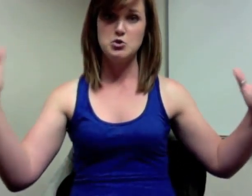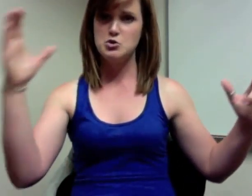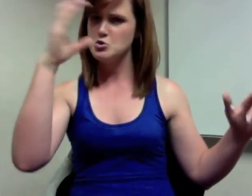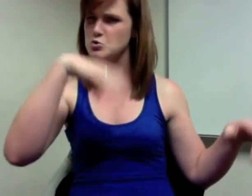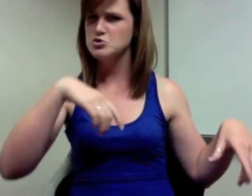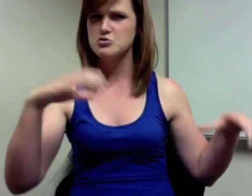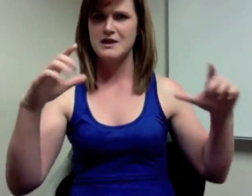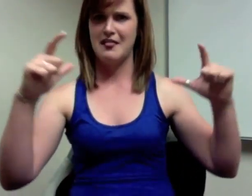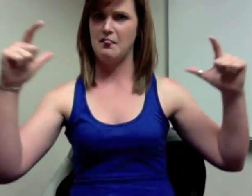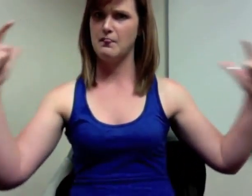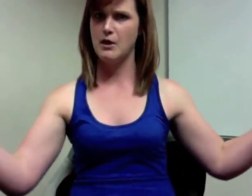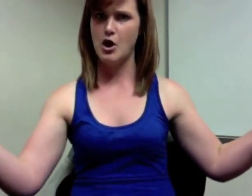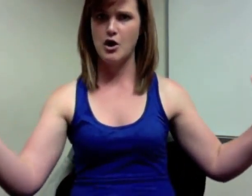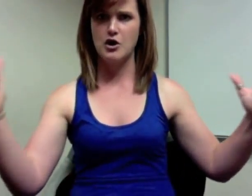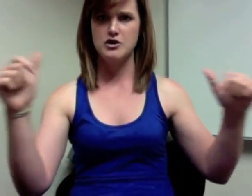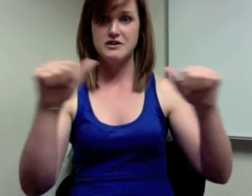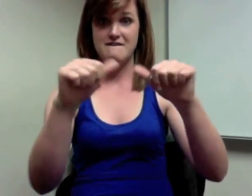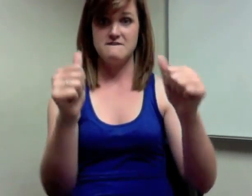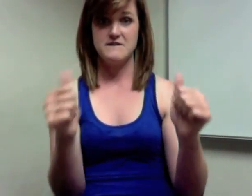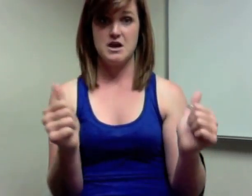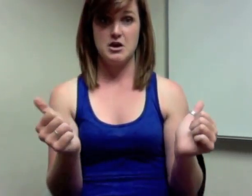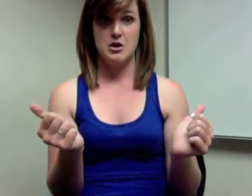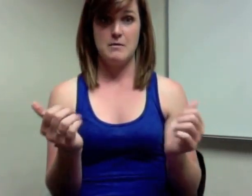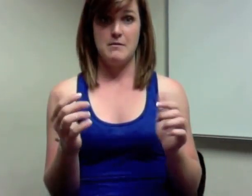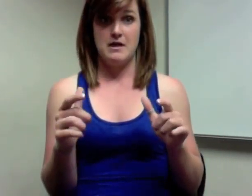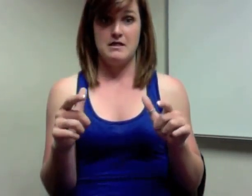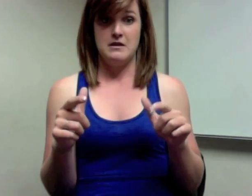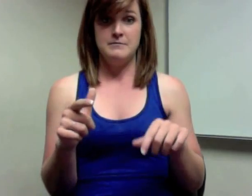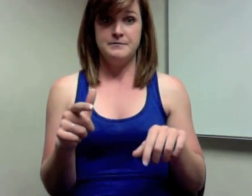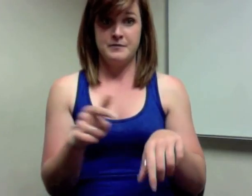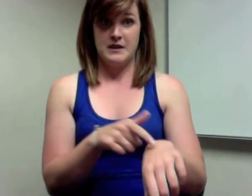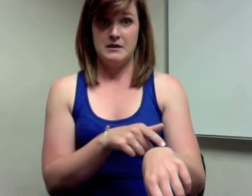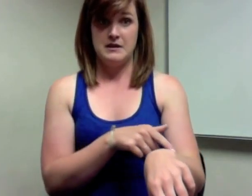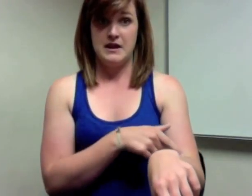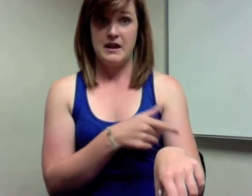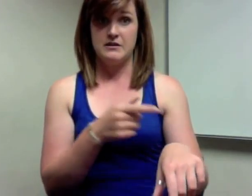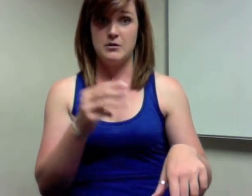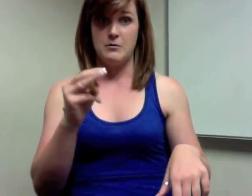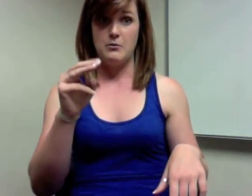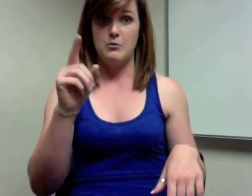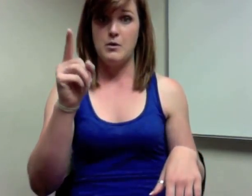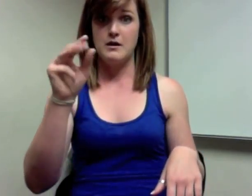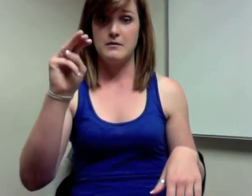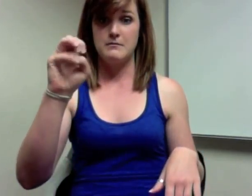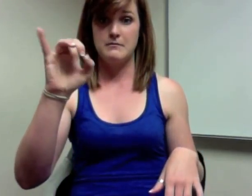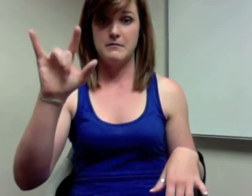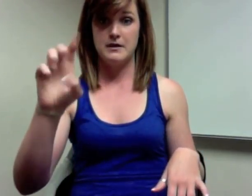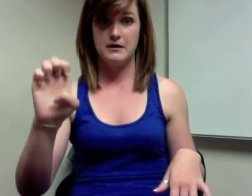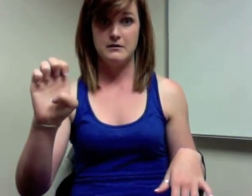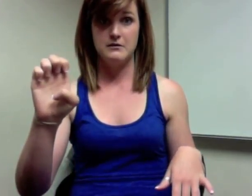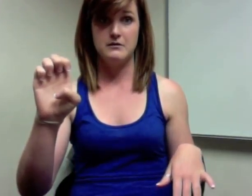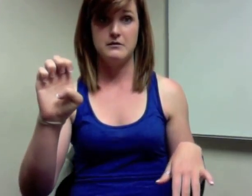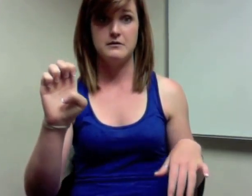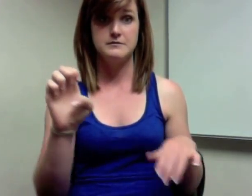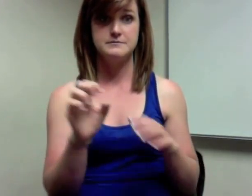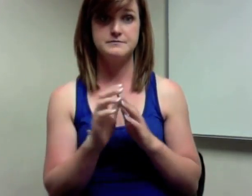that segment might be a mile. So you have to choose how long the segment is going to be,